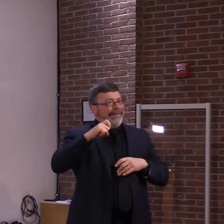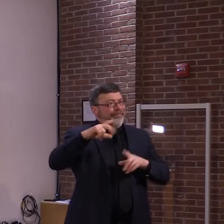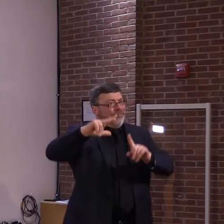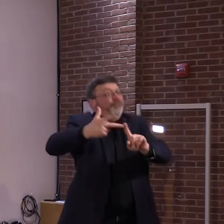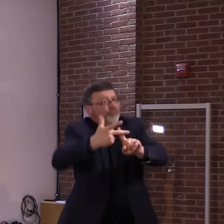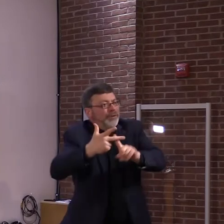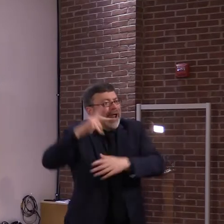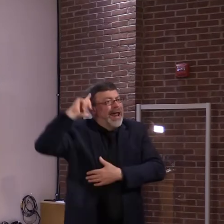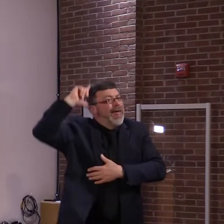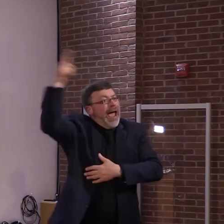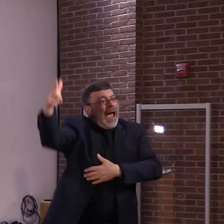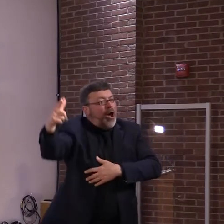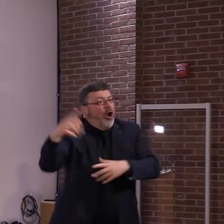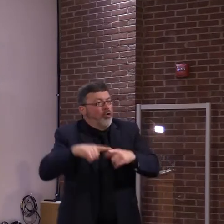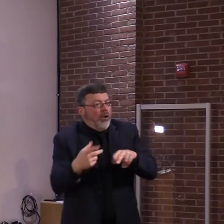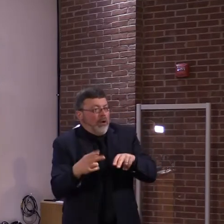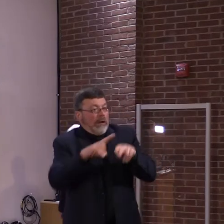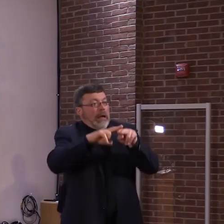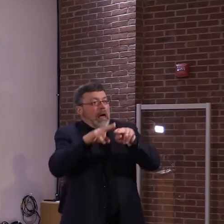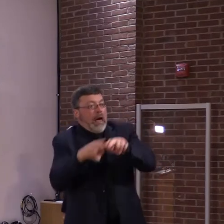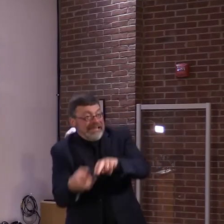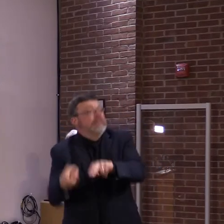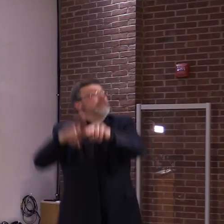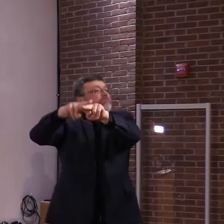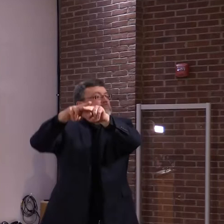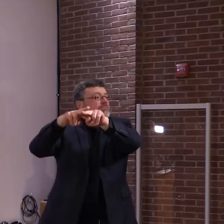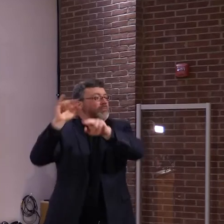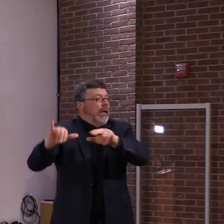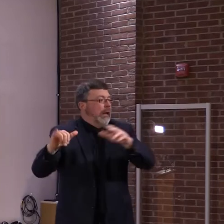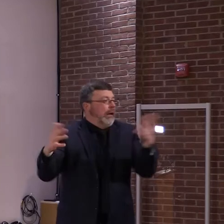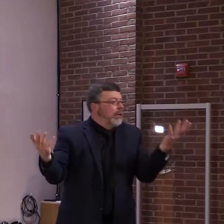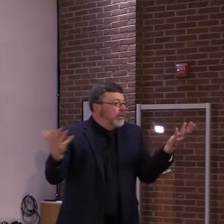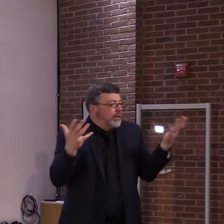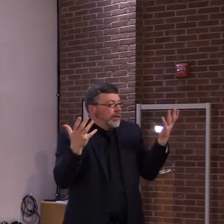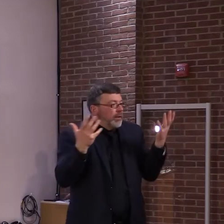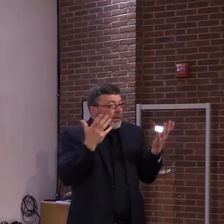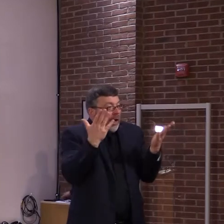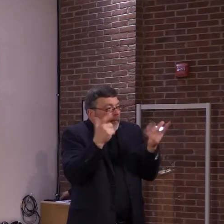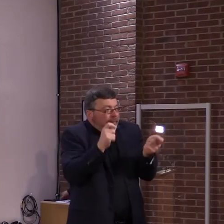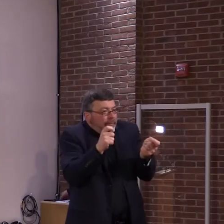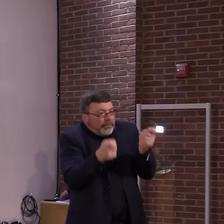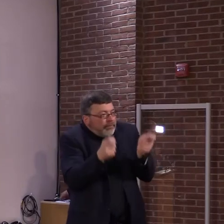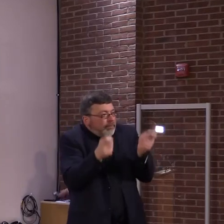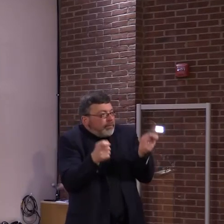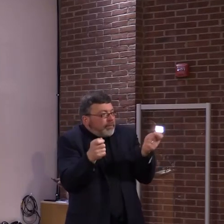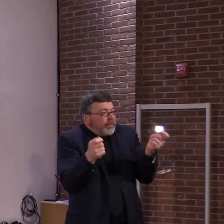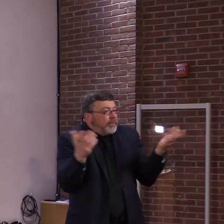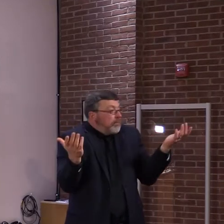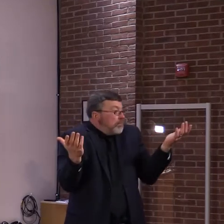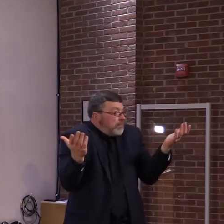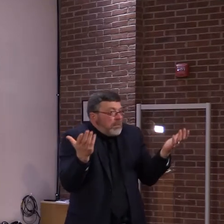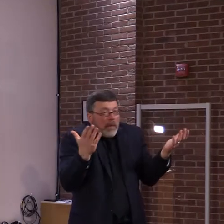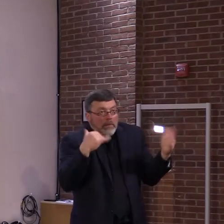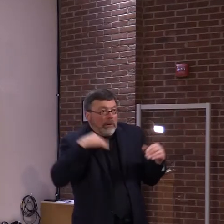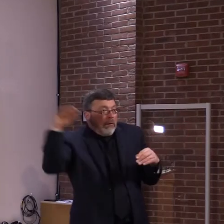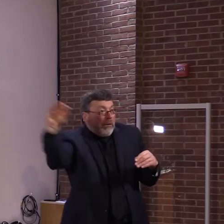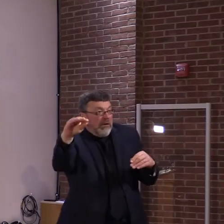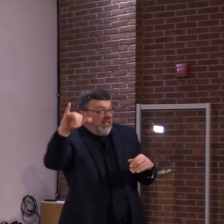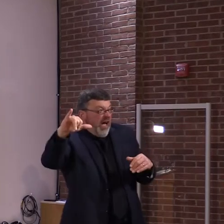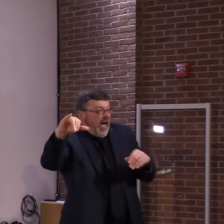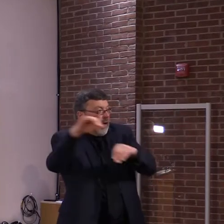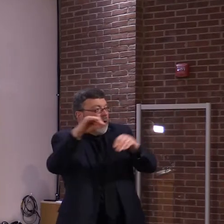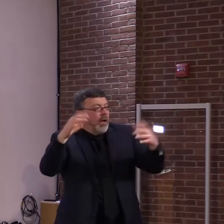with variant strains coming about, are there advantages to one vaccine formulation versus another?